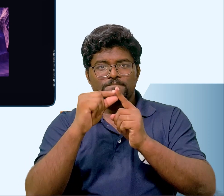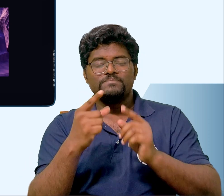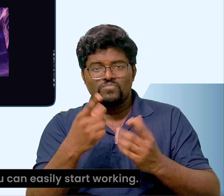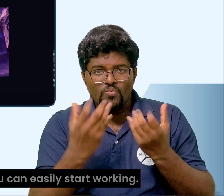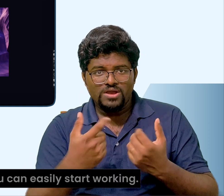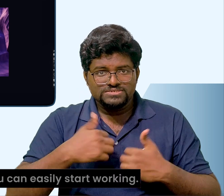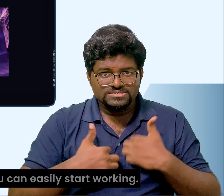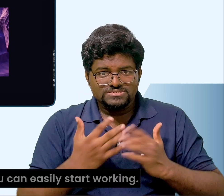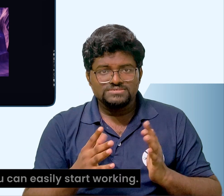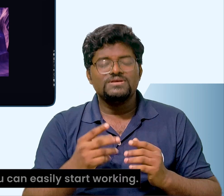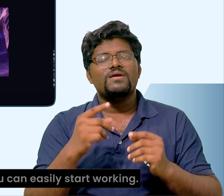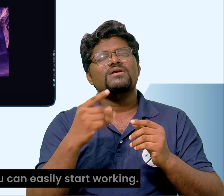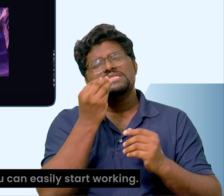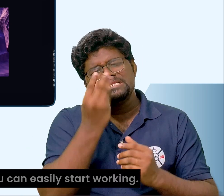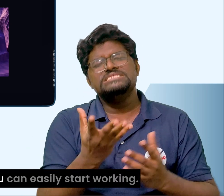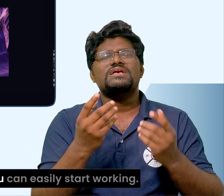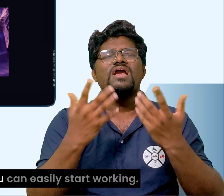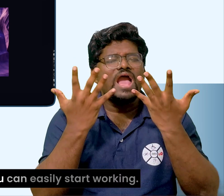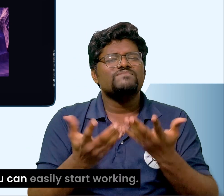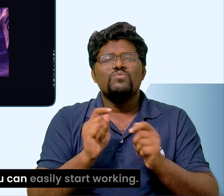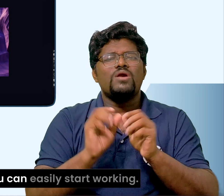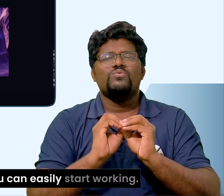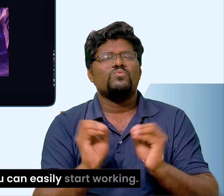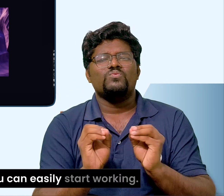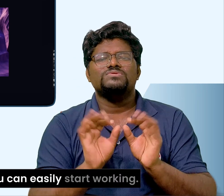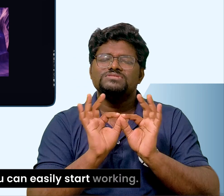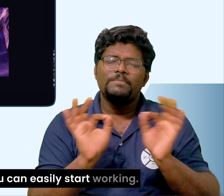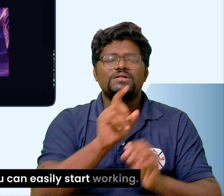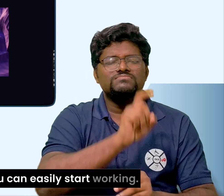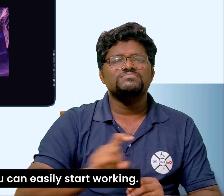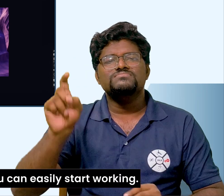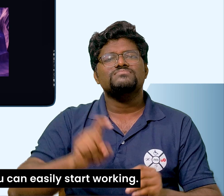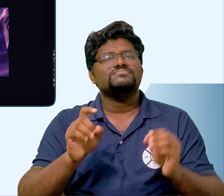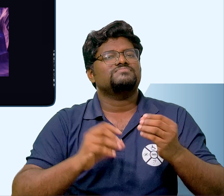If you are interested, you can easily start working.